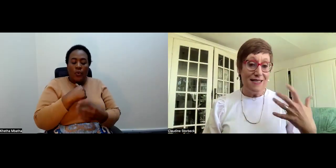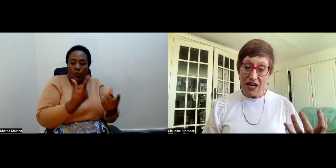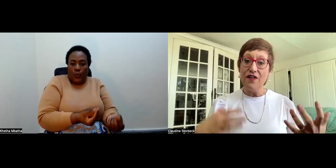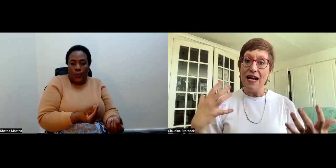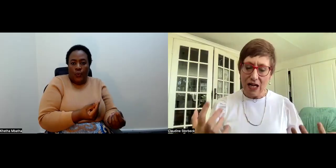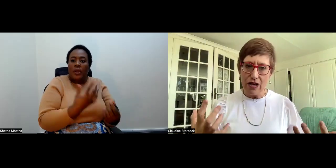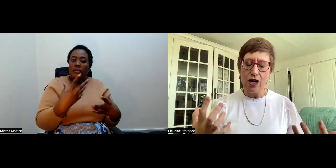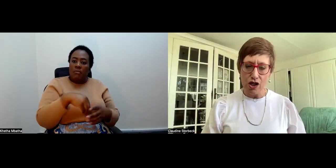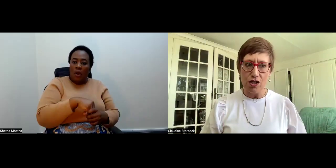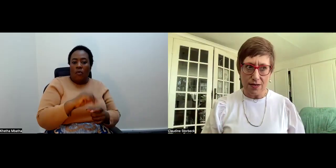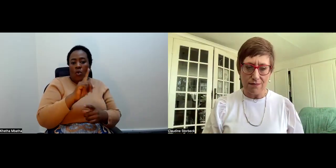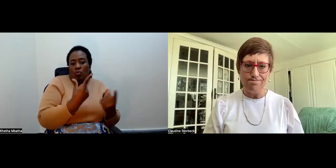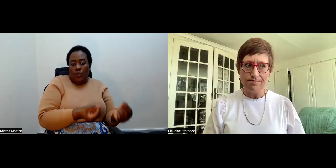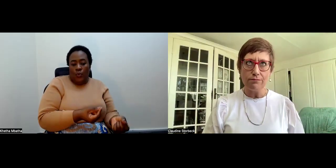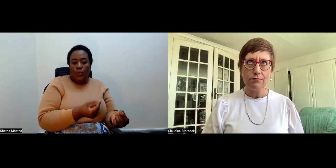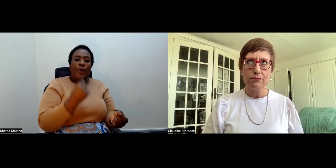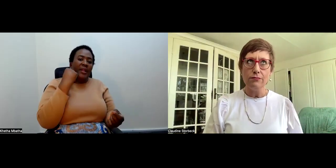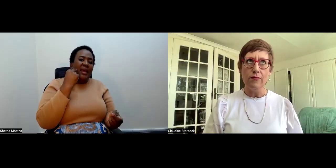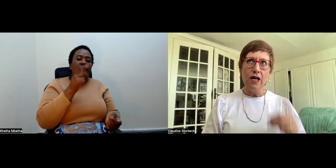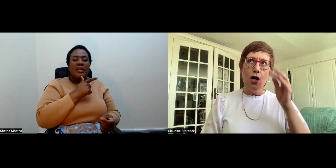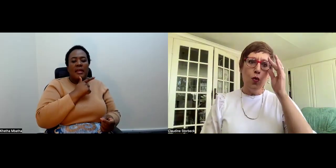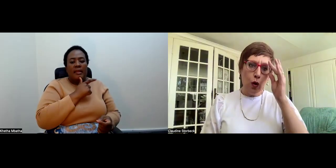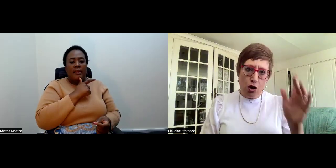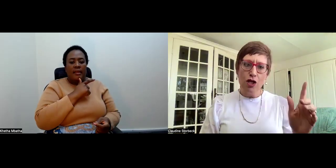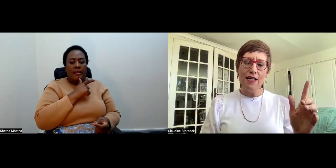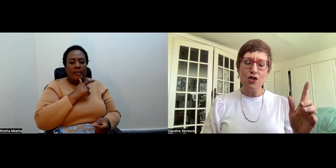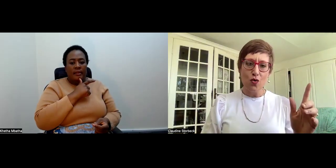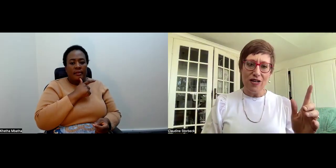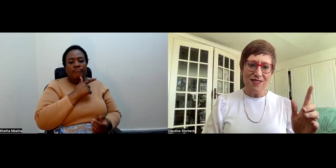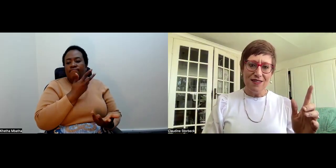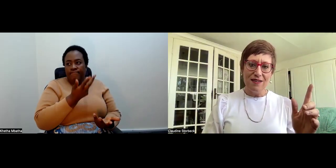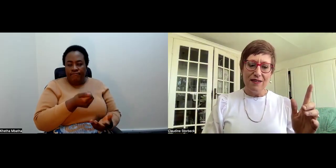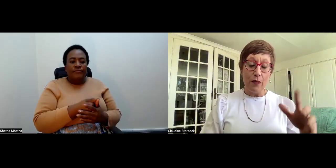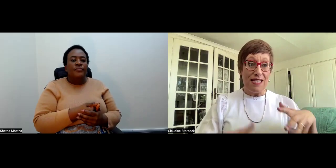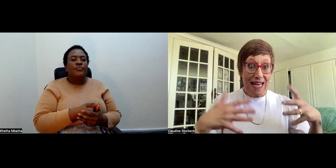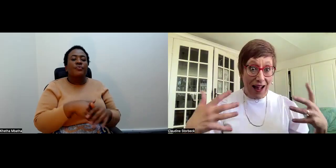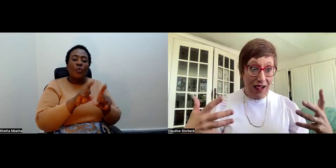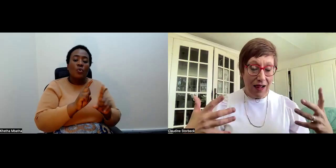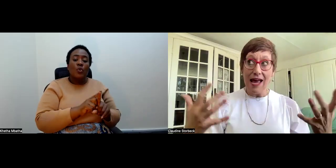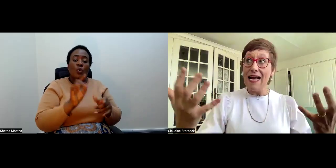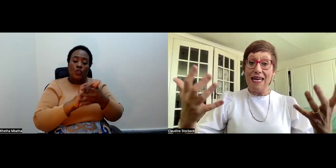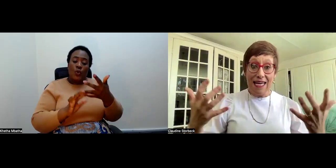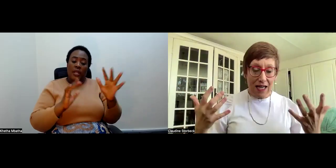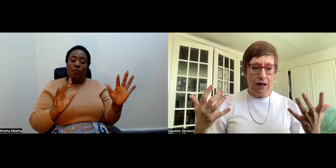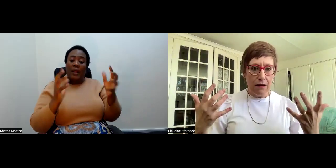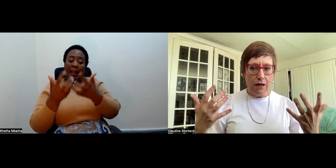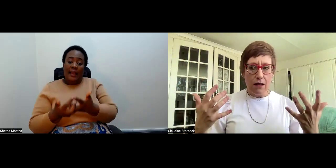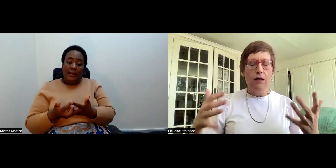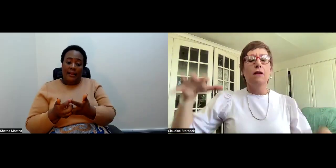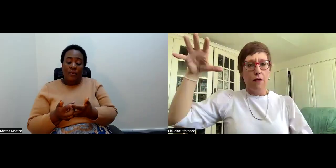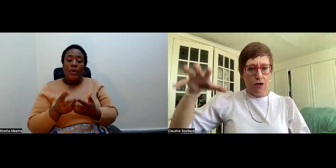do, deaf and hearing cultures. We also link stories that we tell and